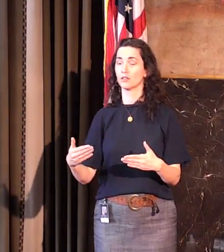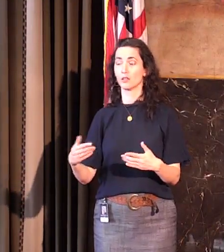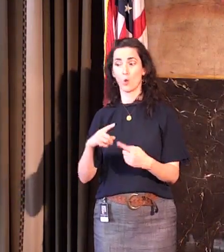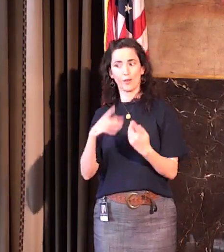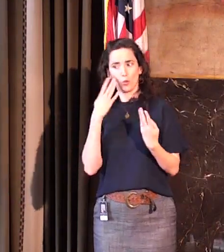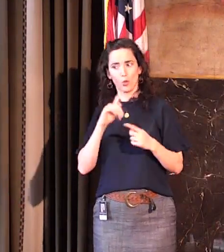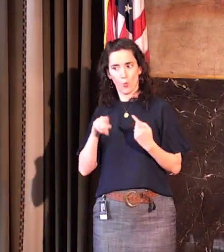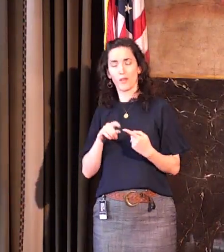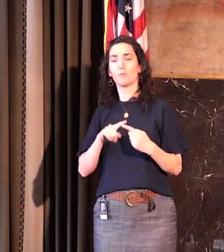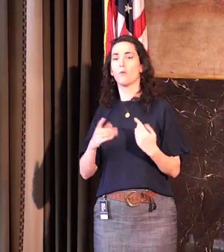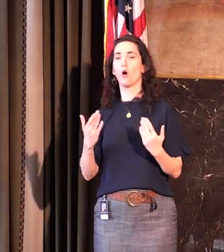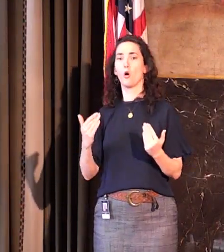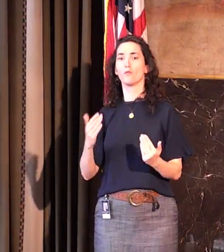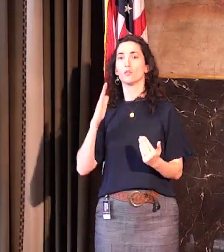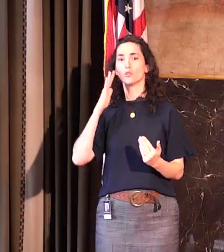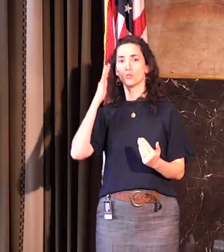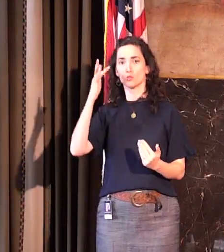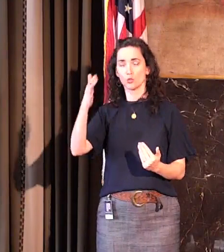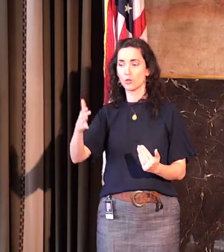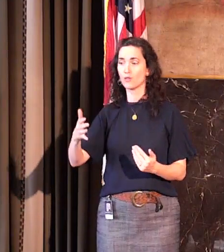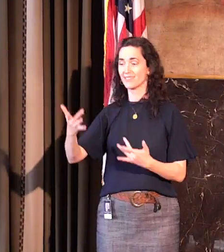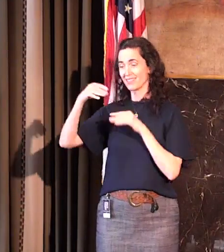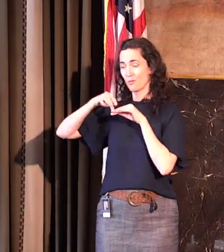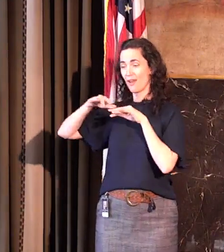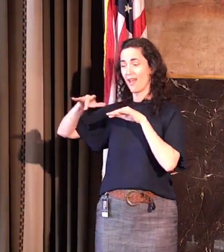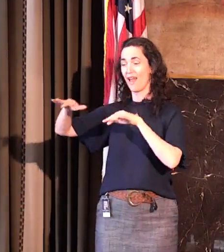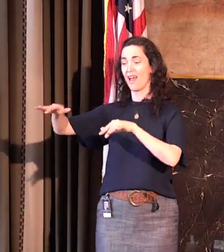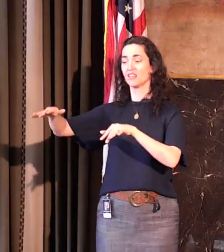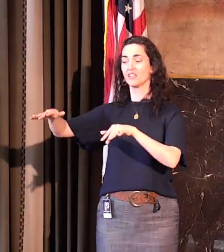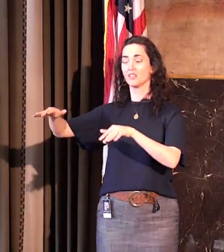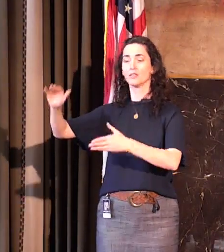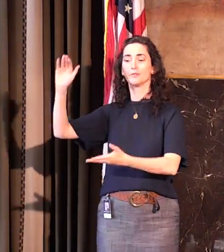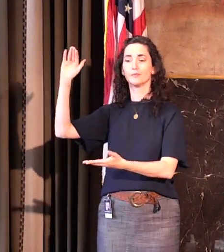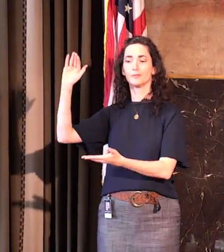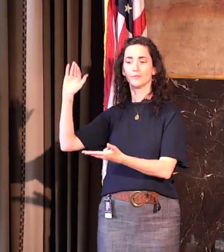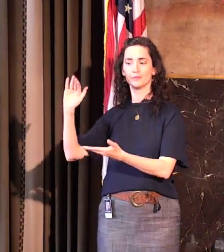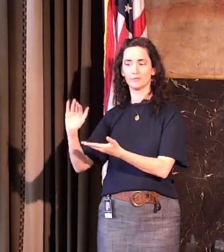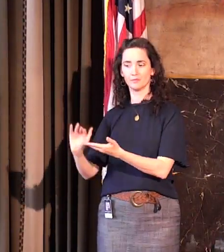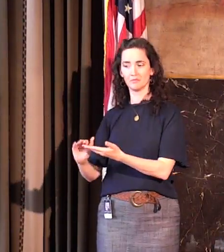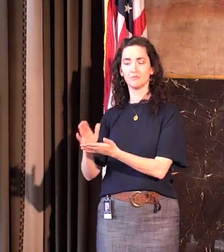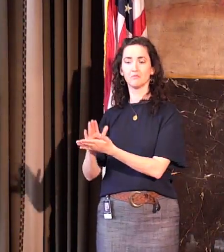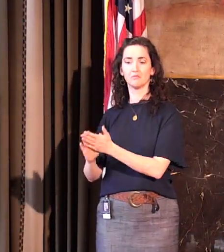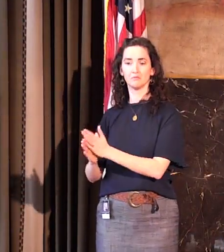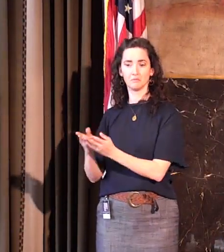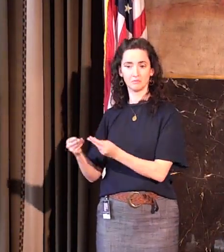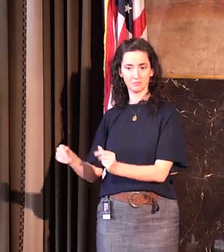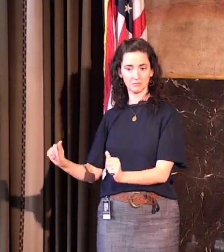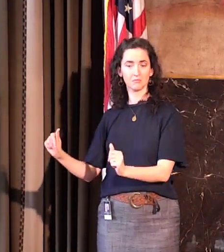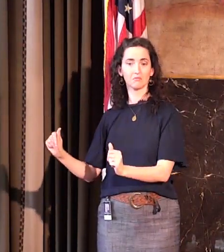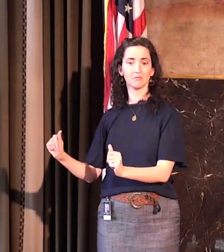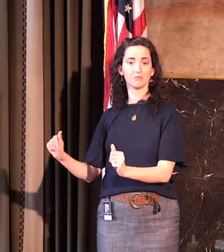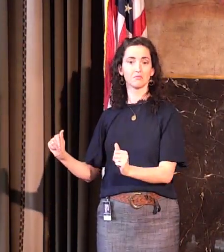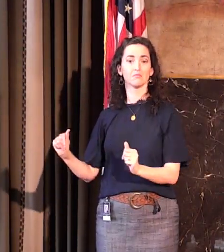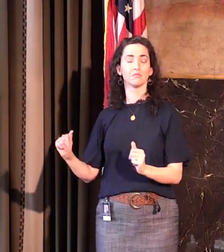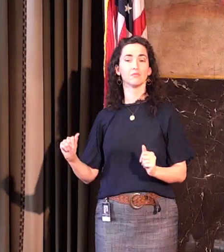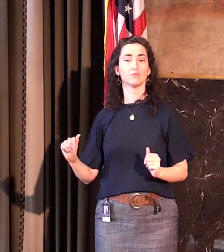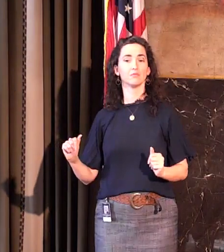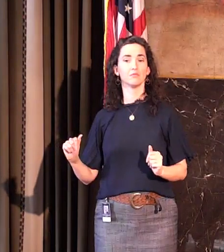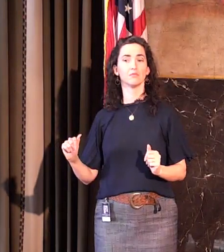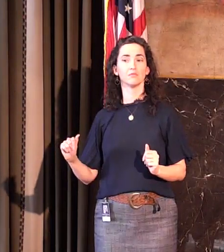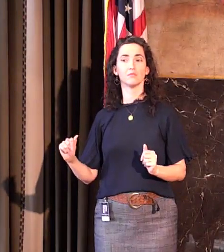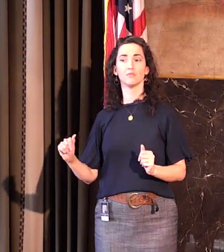when, this moves from being a pandemic to an endemic situation that we just certainly have to